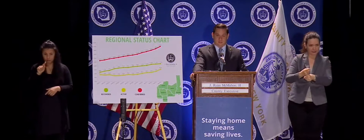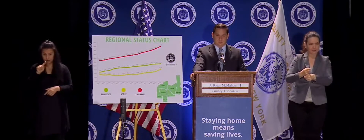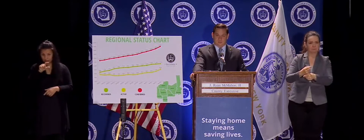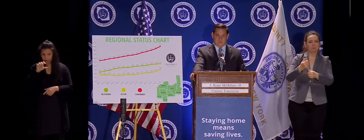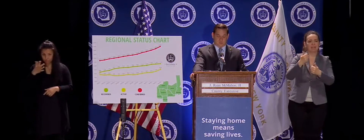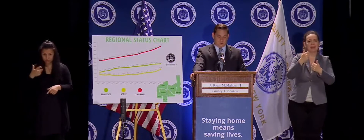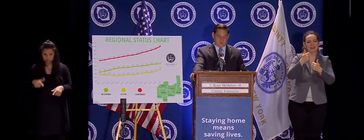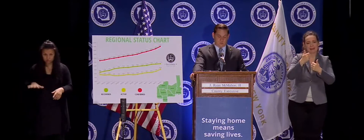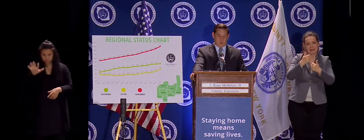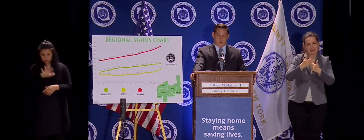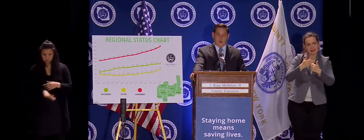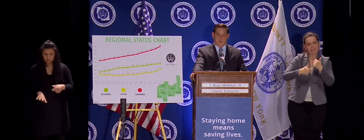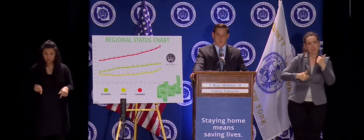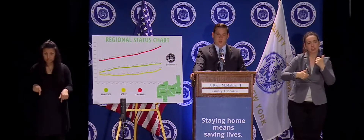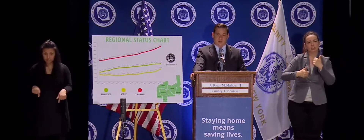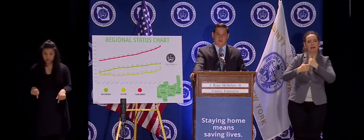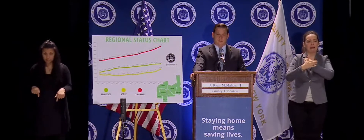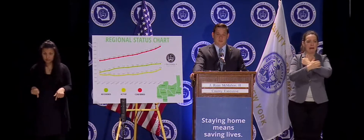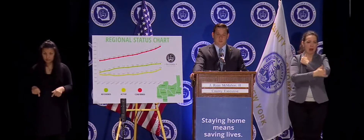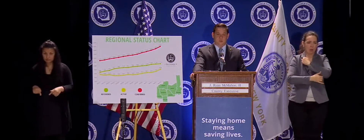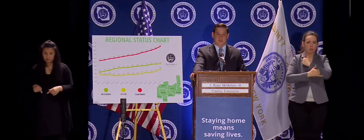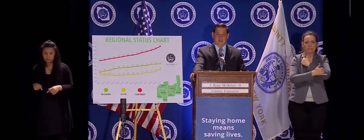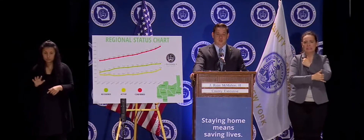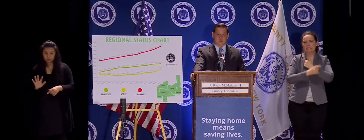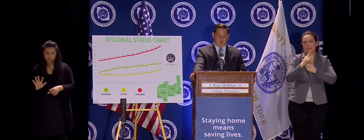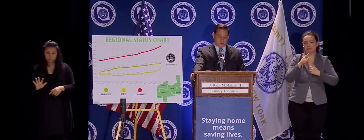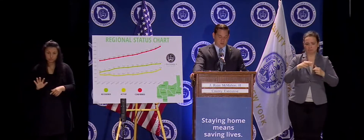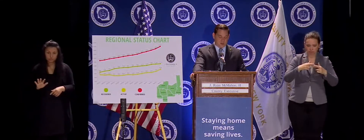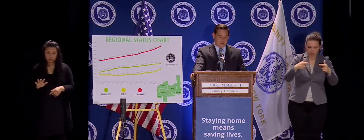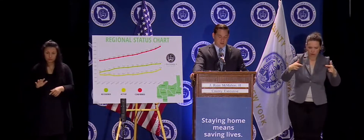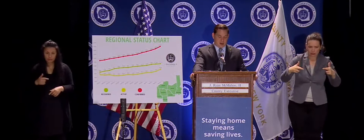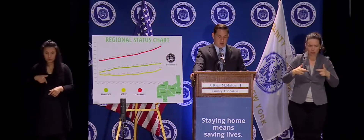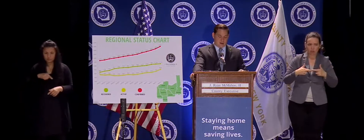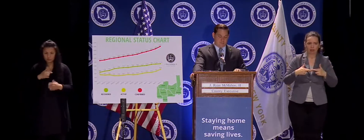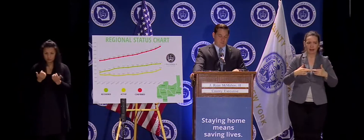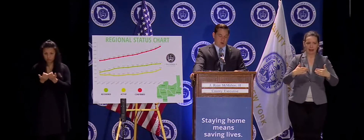problem. We'll do it. We got the test kits to do it.